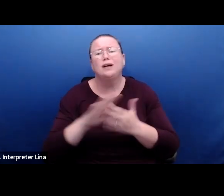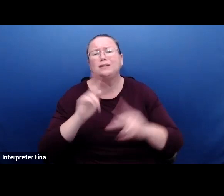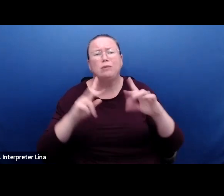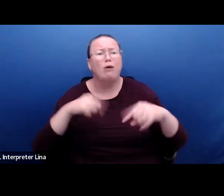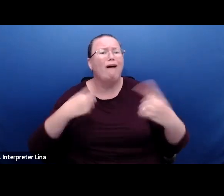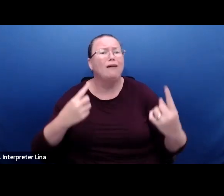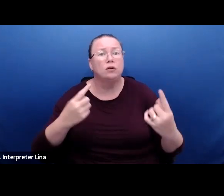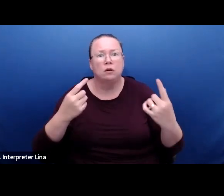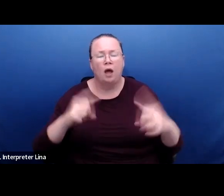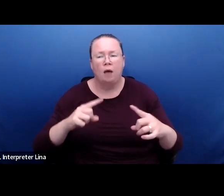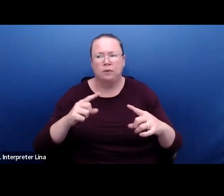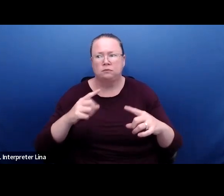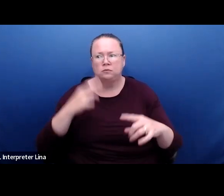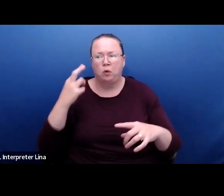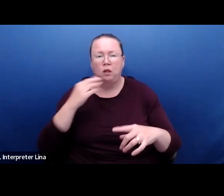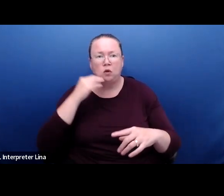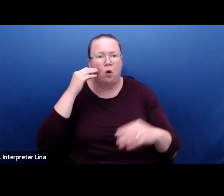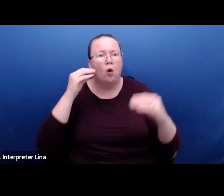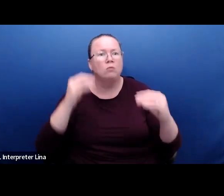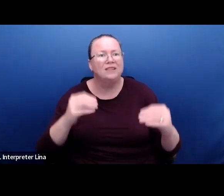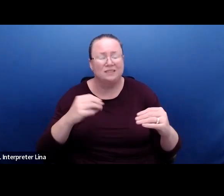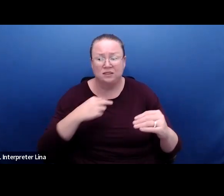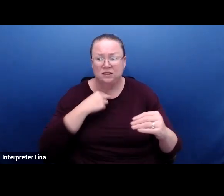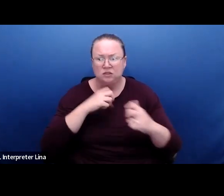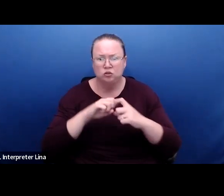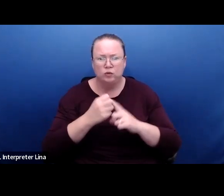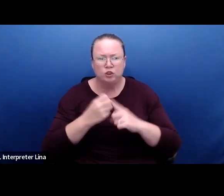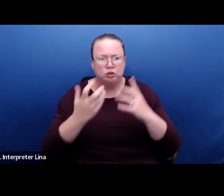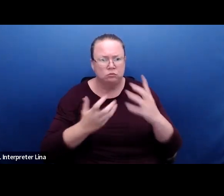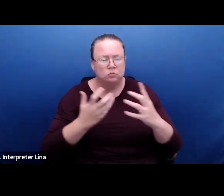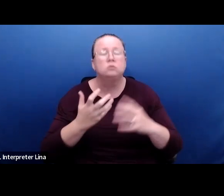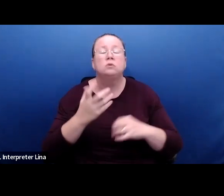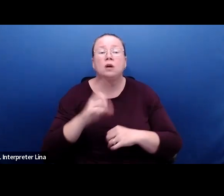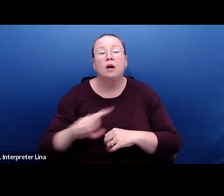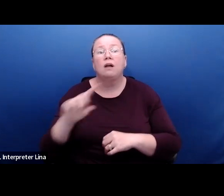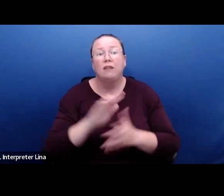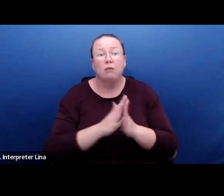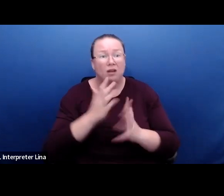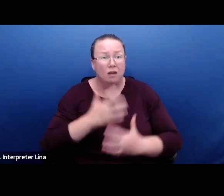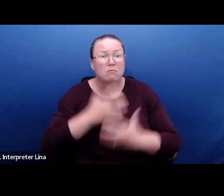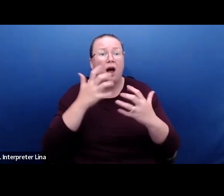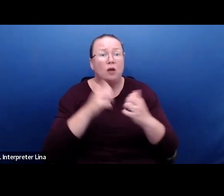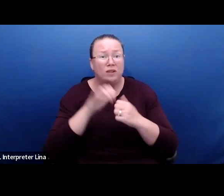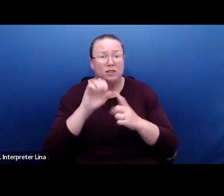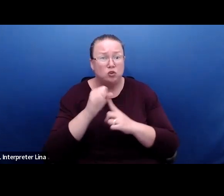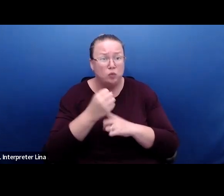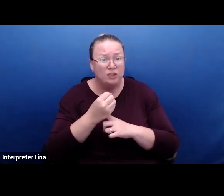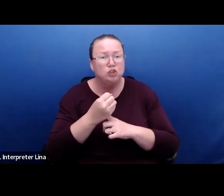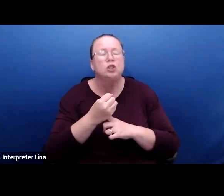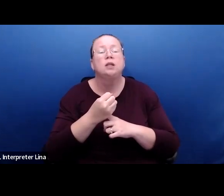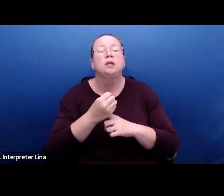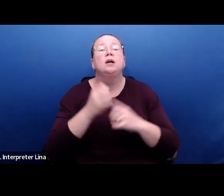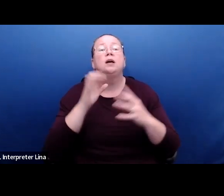themselves homeless and in a tight bind. And so they got angry at the situation, which then could have